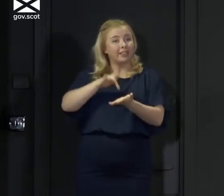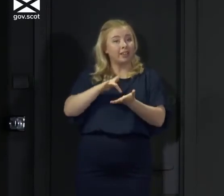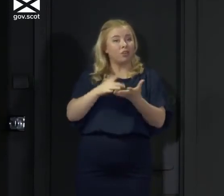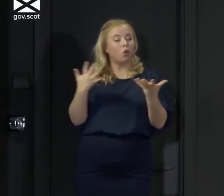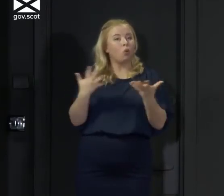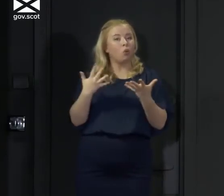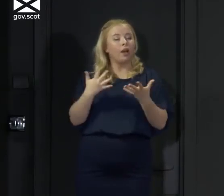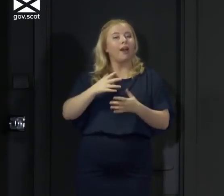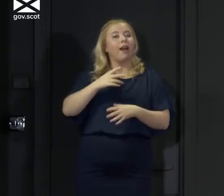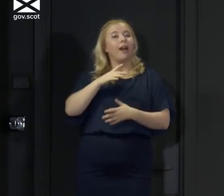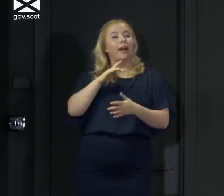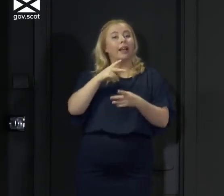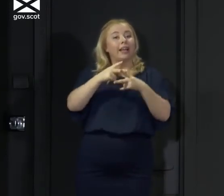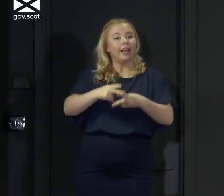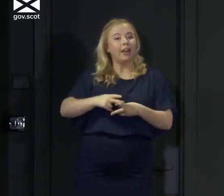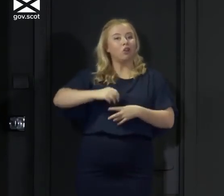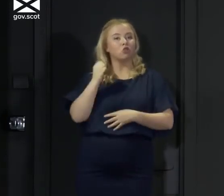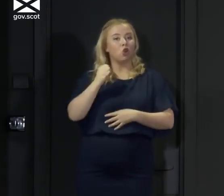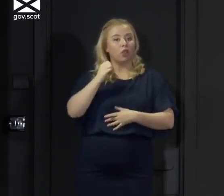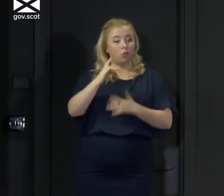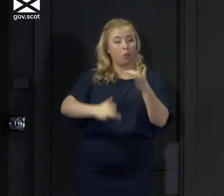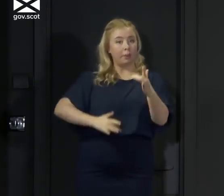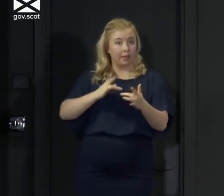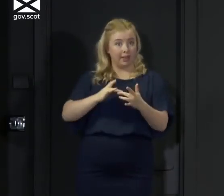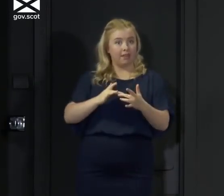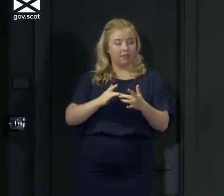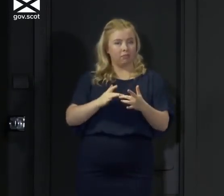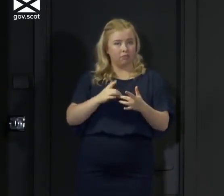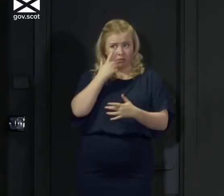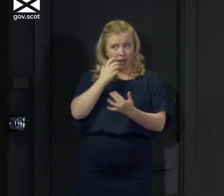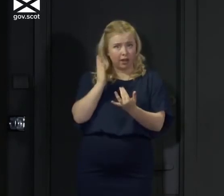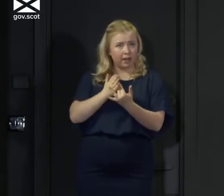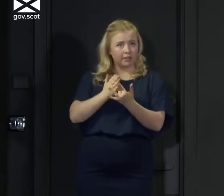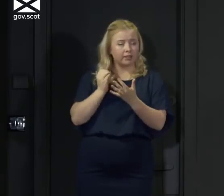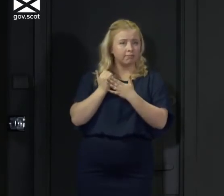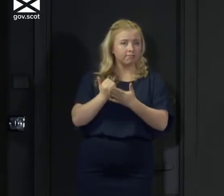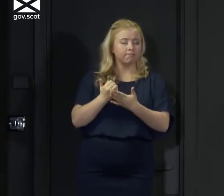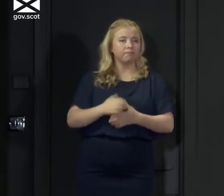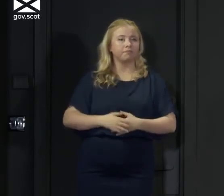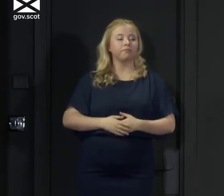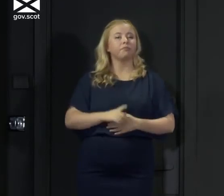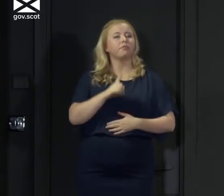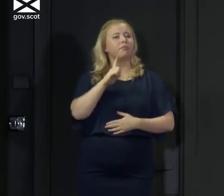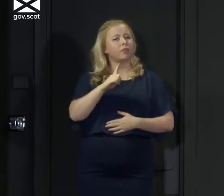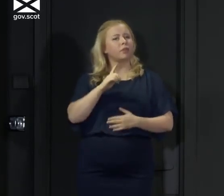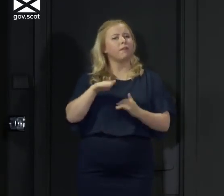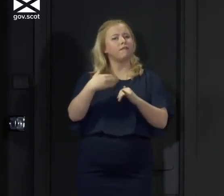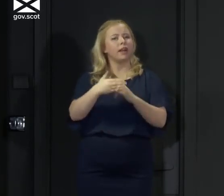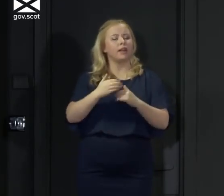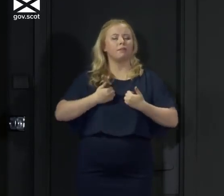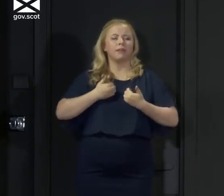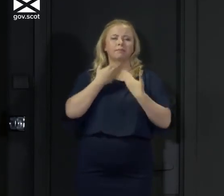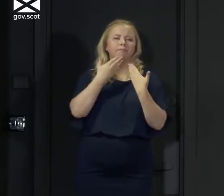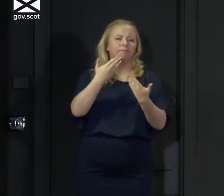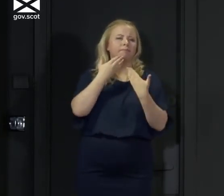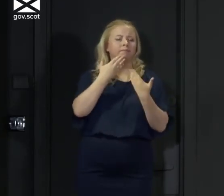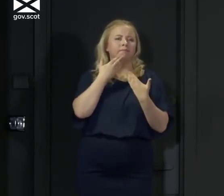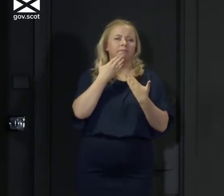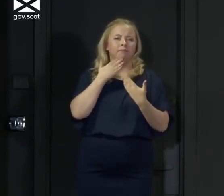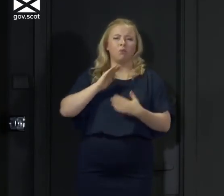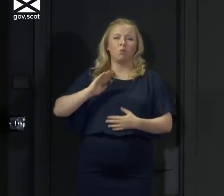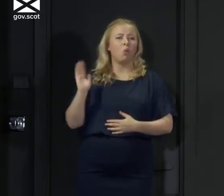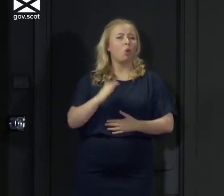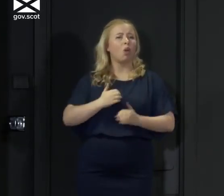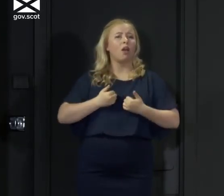get in touch with them. Help is available for you if you need it. But finally, my thanks once again to all of our carers